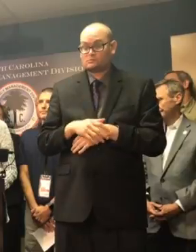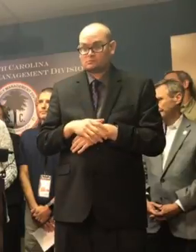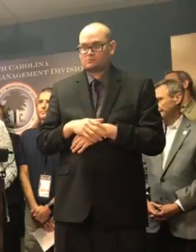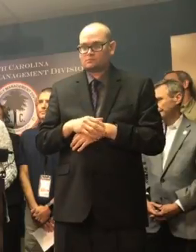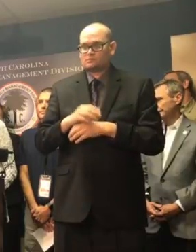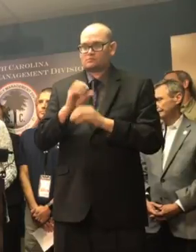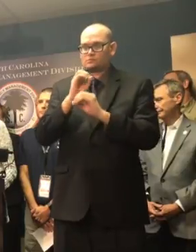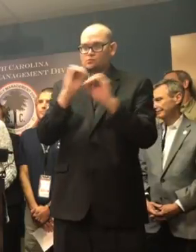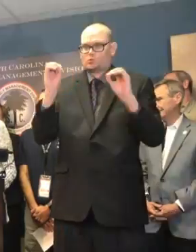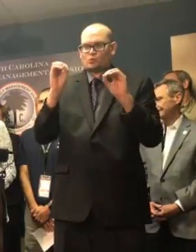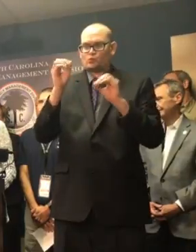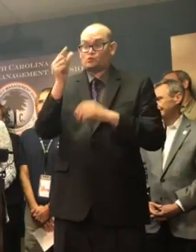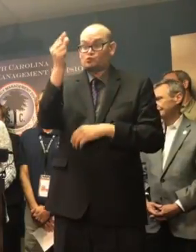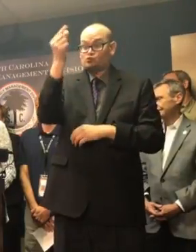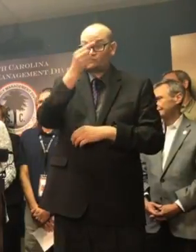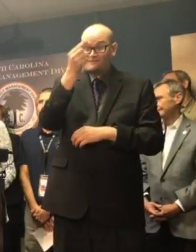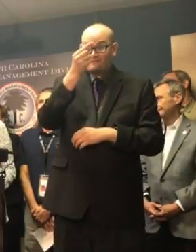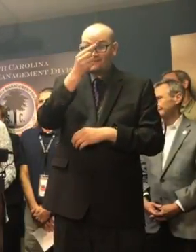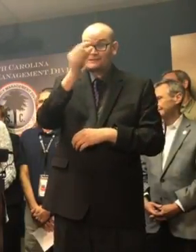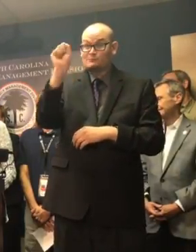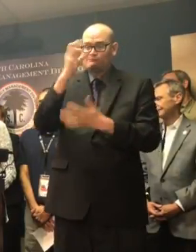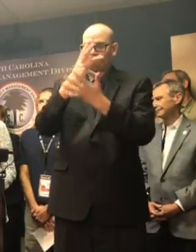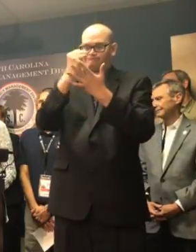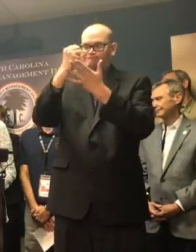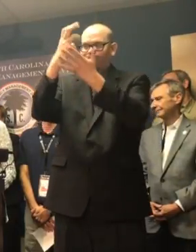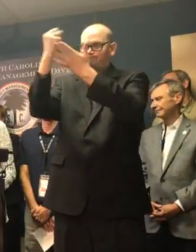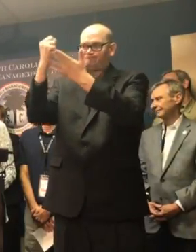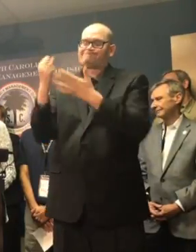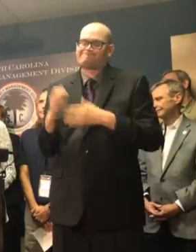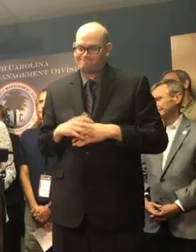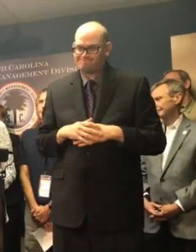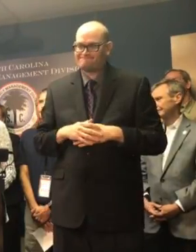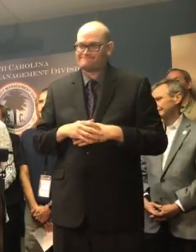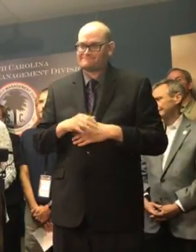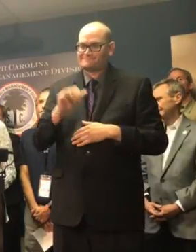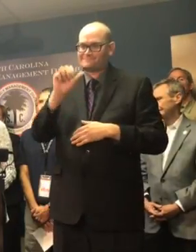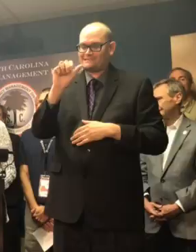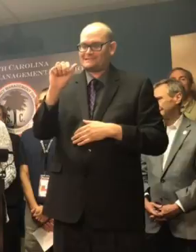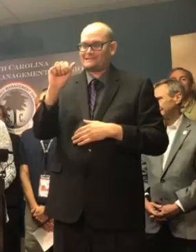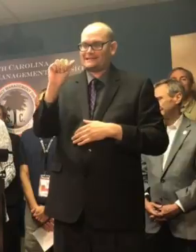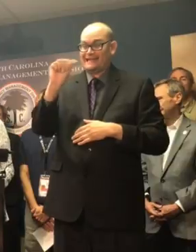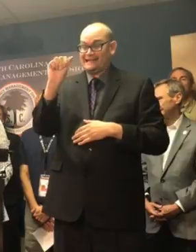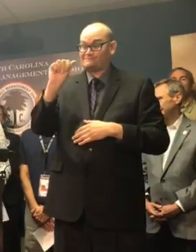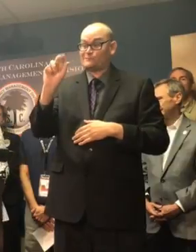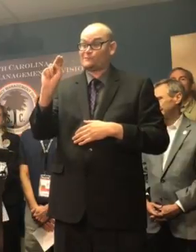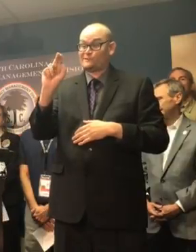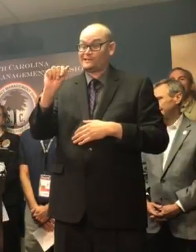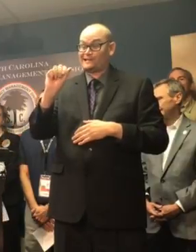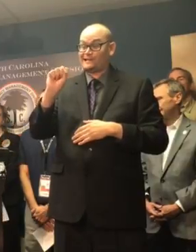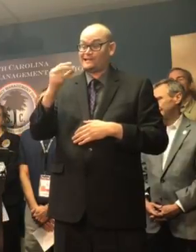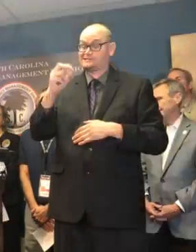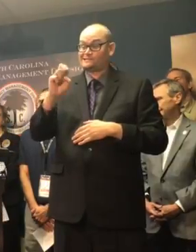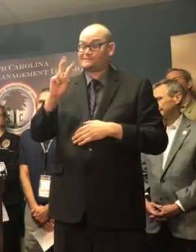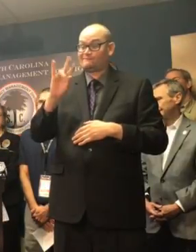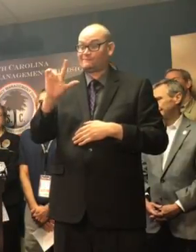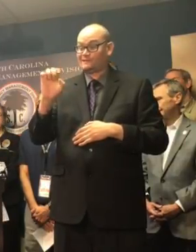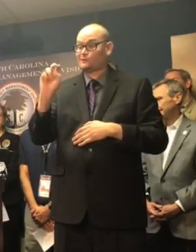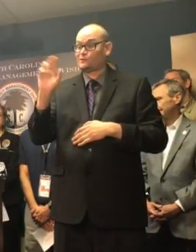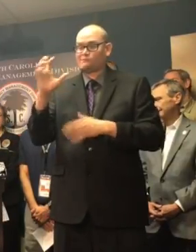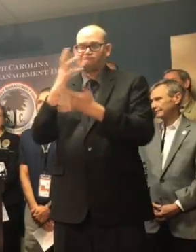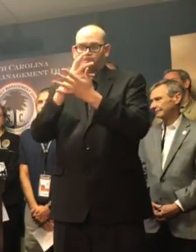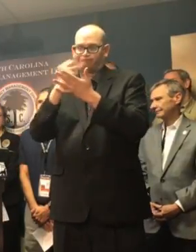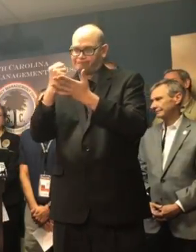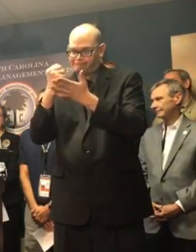in Greenville or Spartanburg or Asheville. So right now there are 3 hotels in Anderson that still have some rooms available, and then